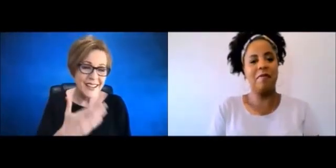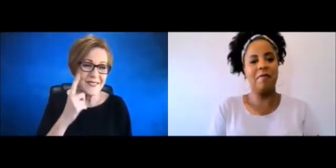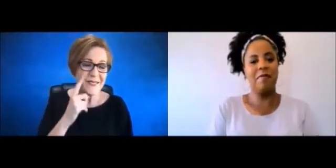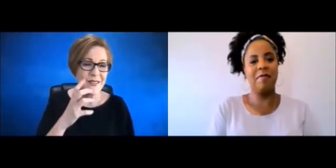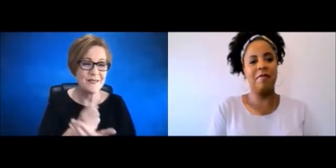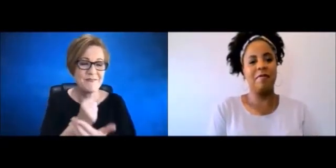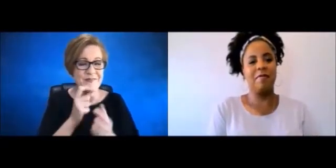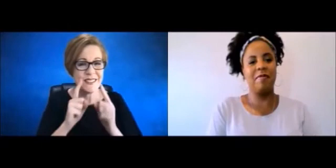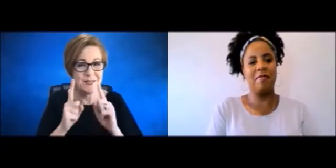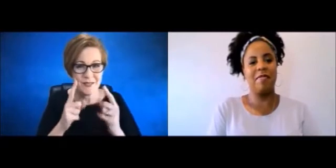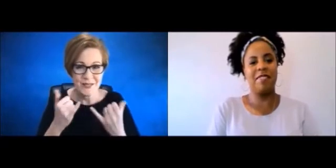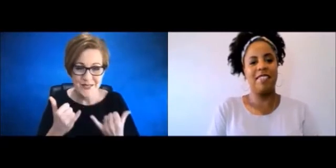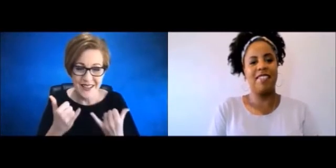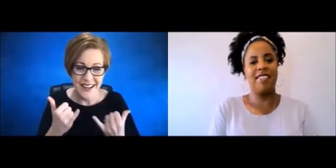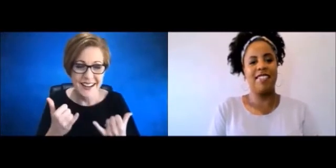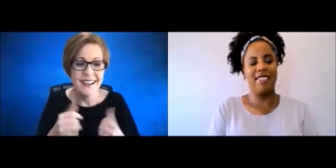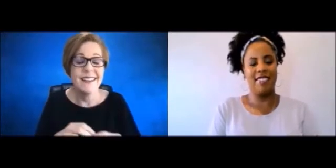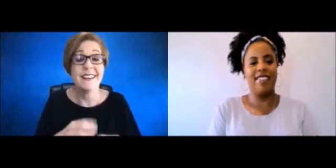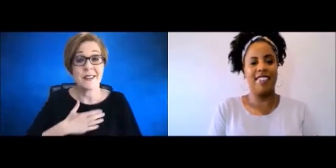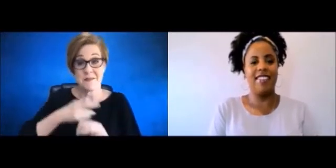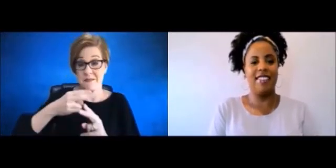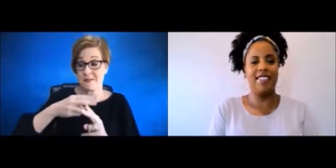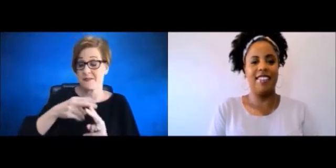Hi, thank you for the opportunity to be interviewed today.